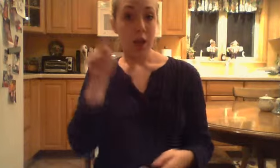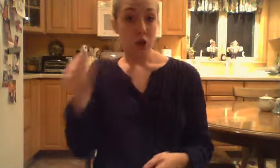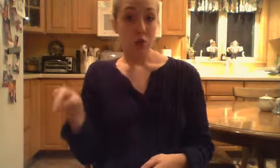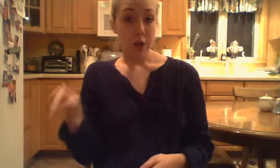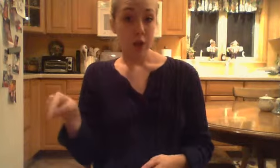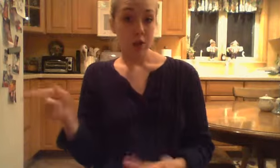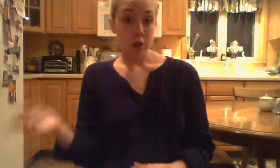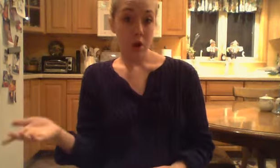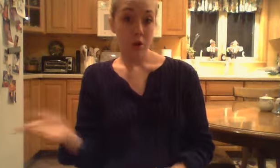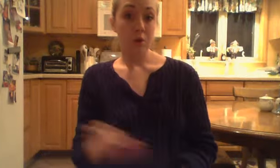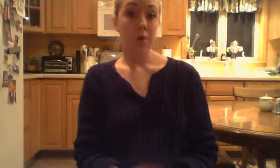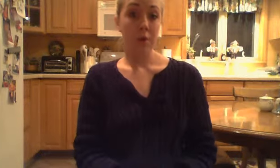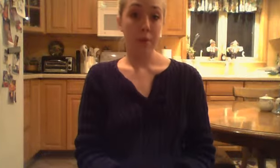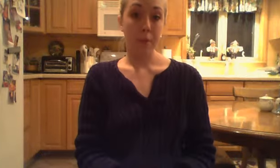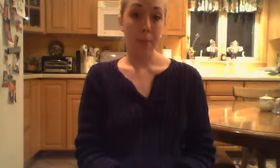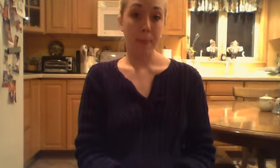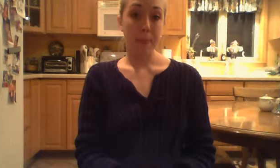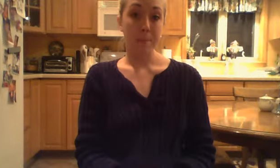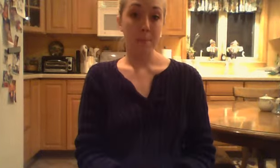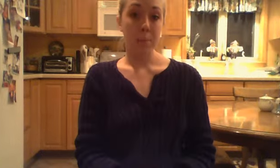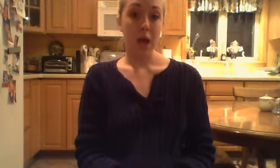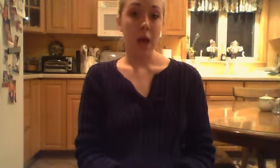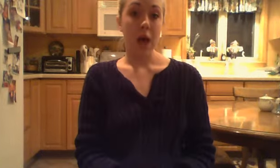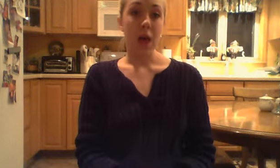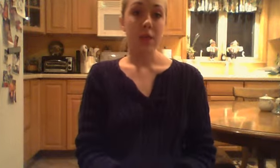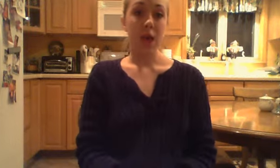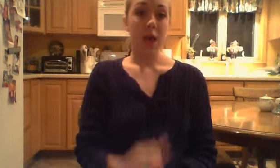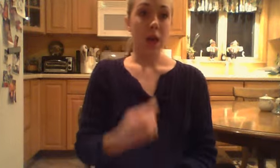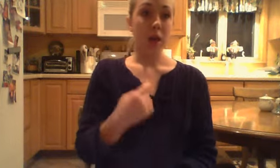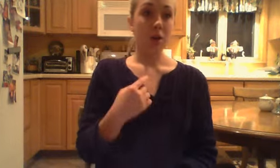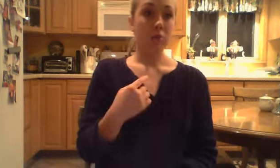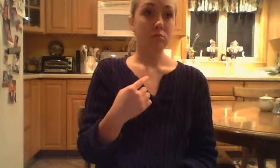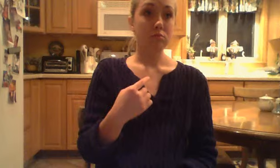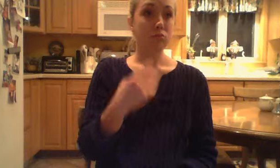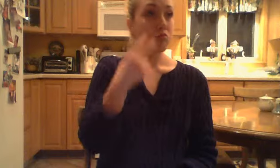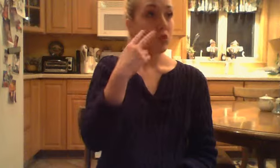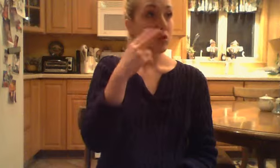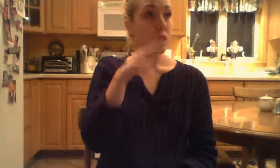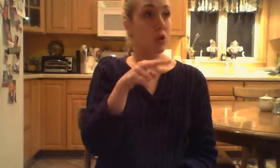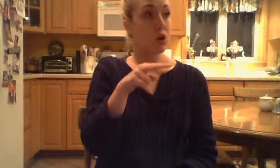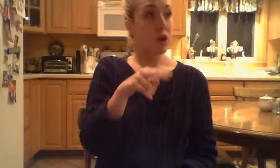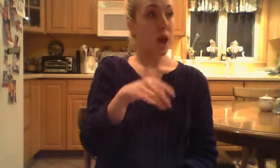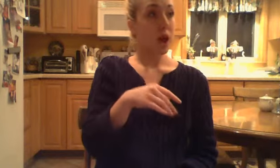the skyscraper. You can kind of see the difference.